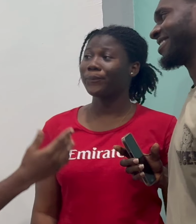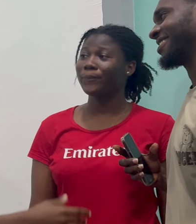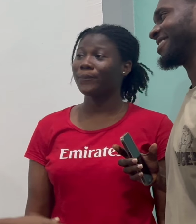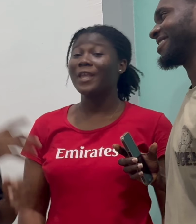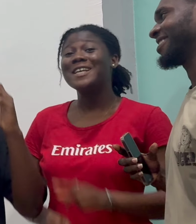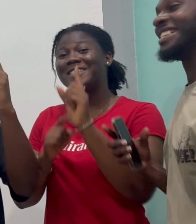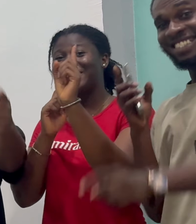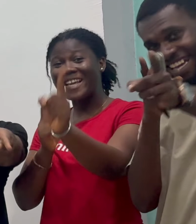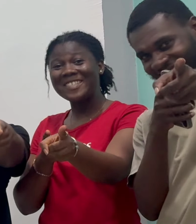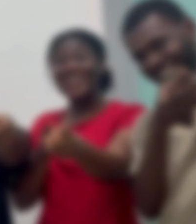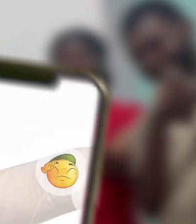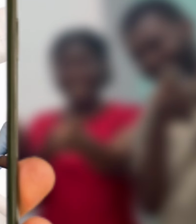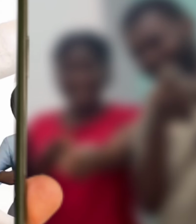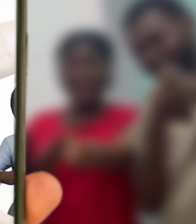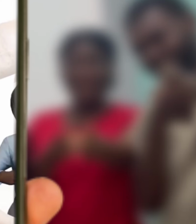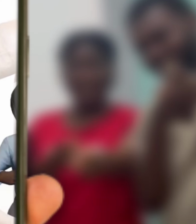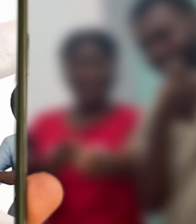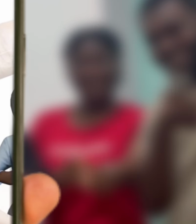don't worry.